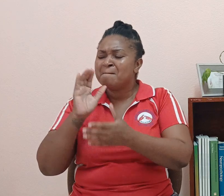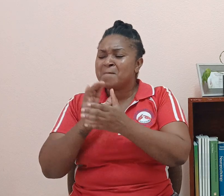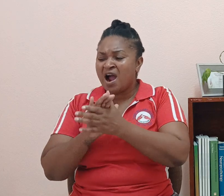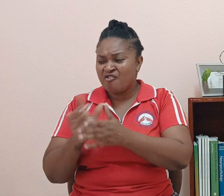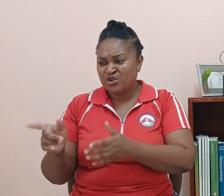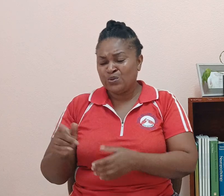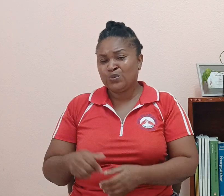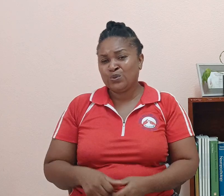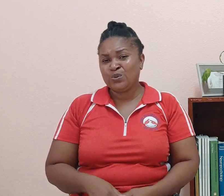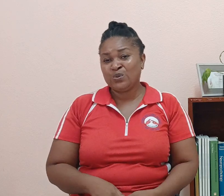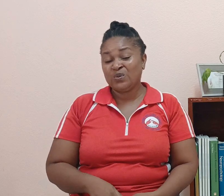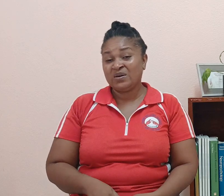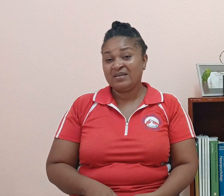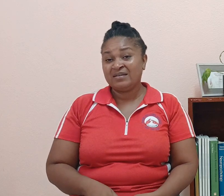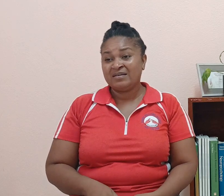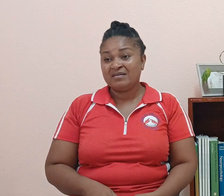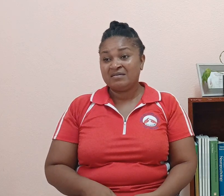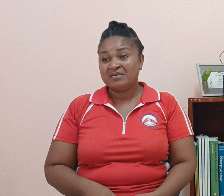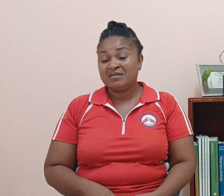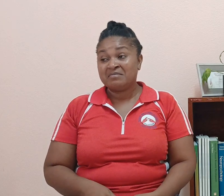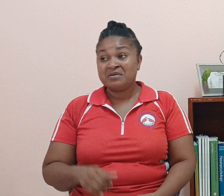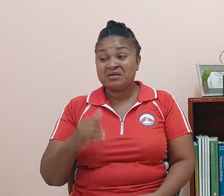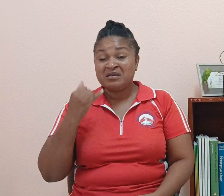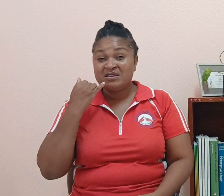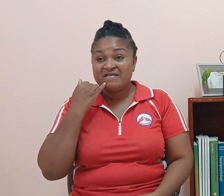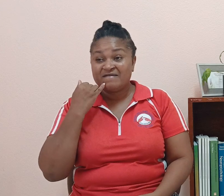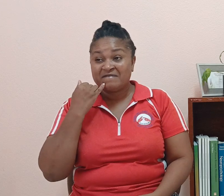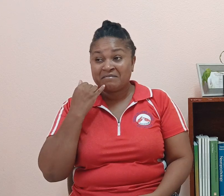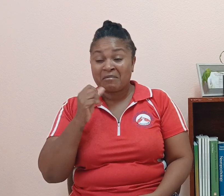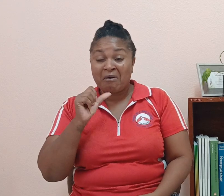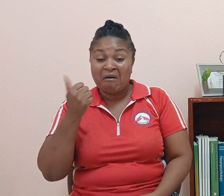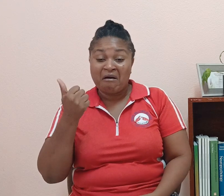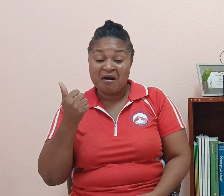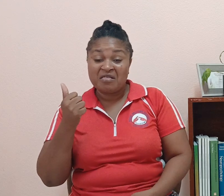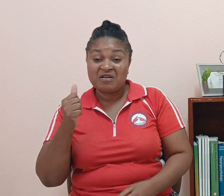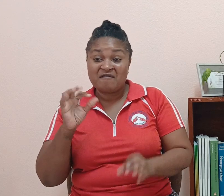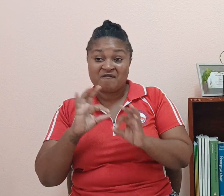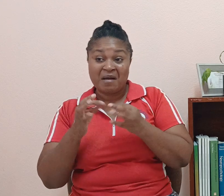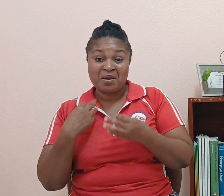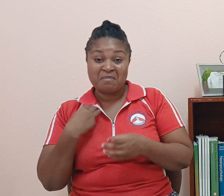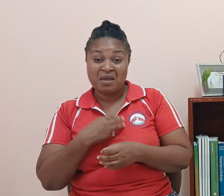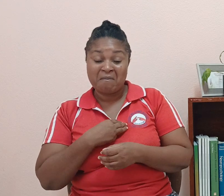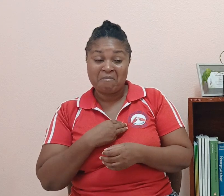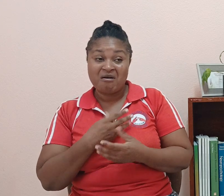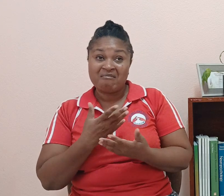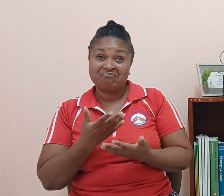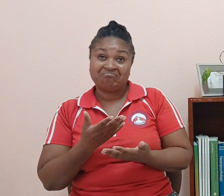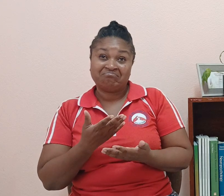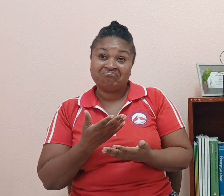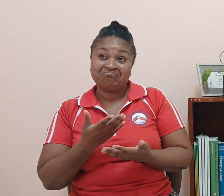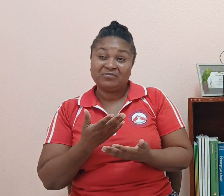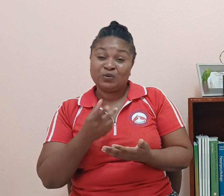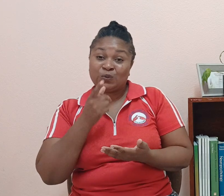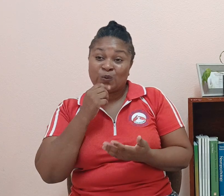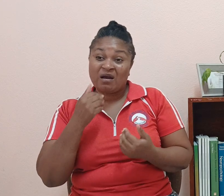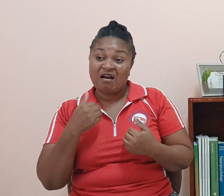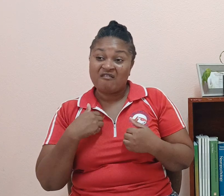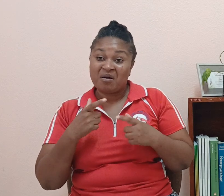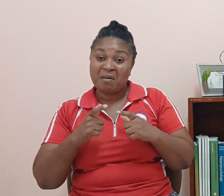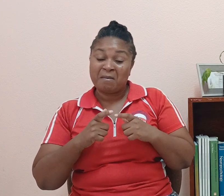even closer relative who had a bigger claim to her family's land did not